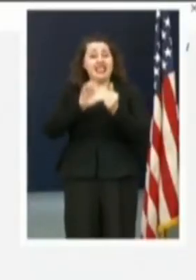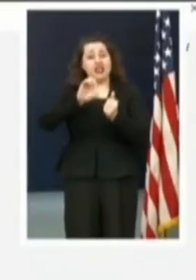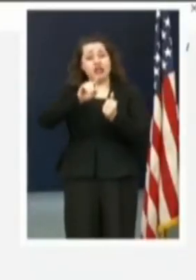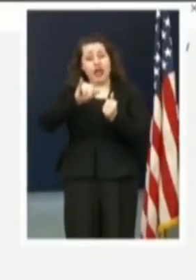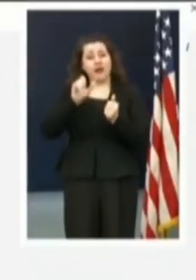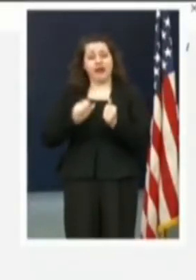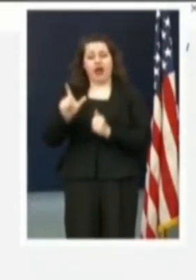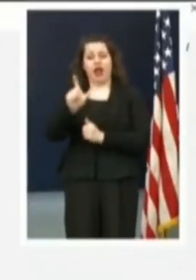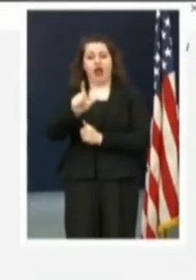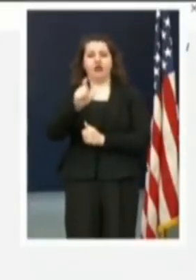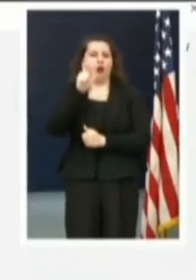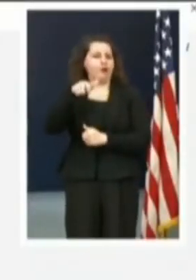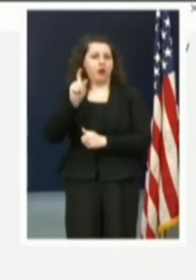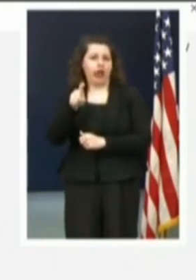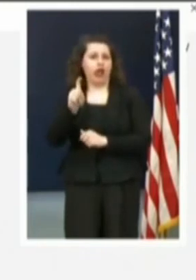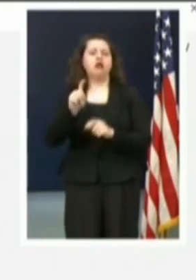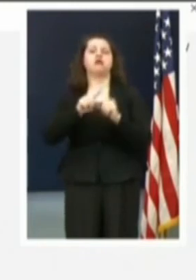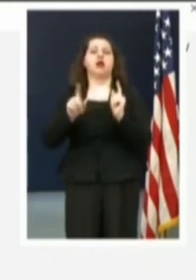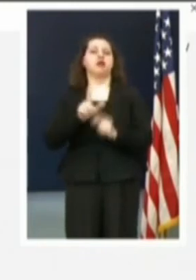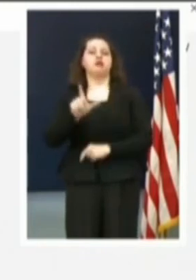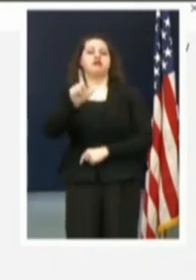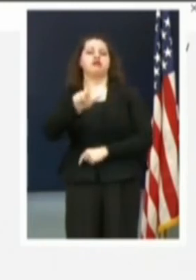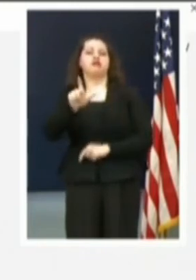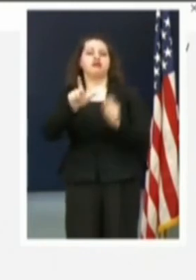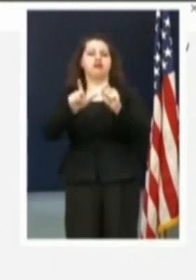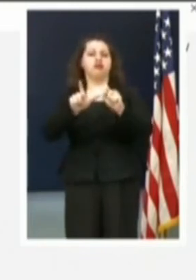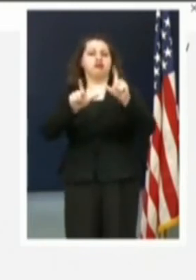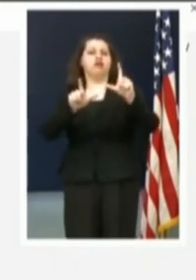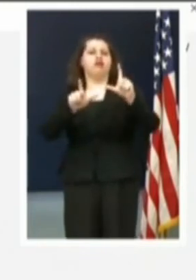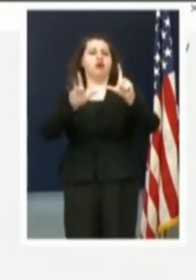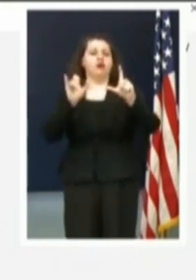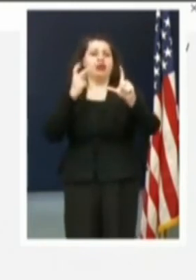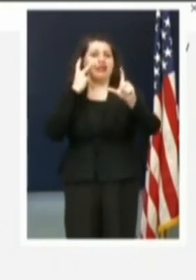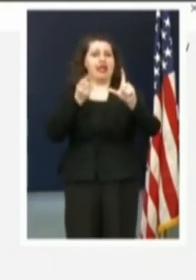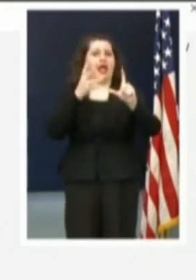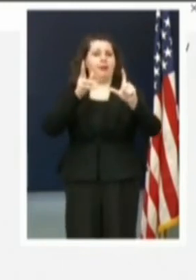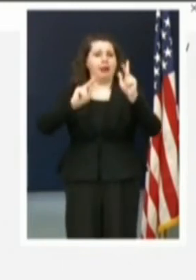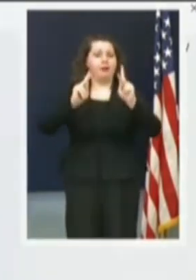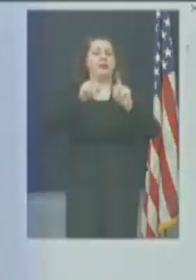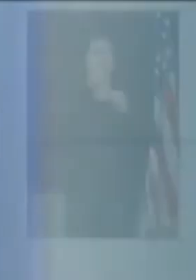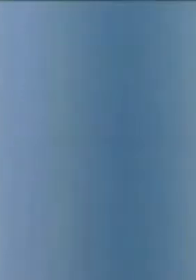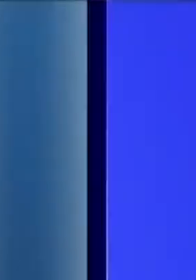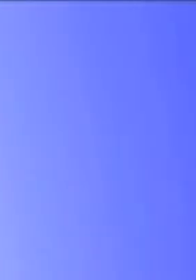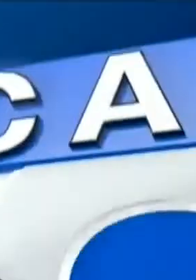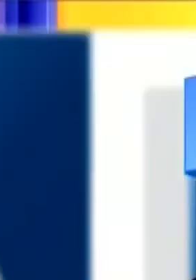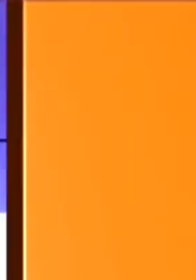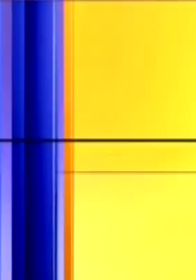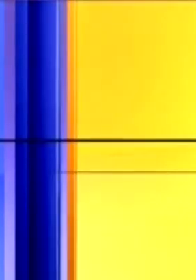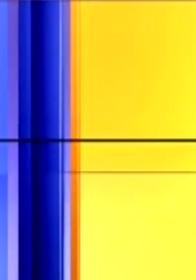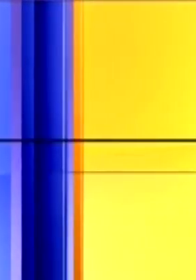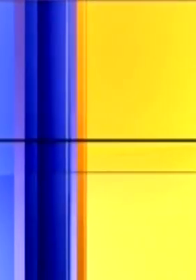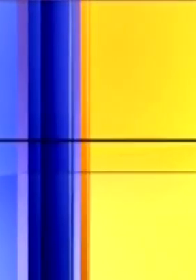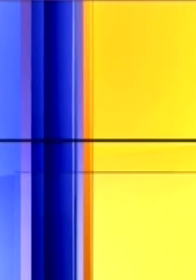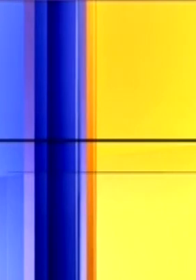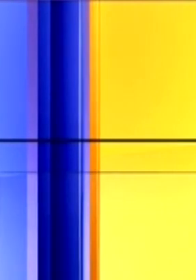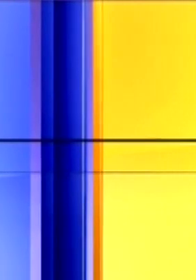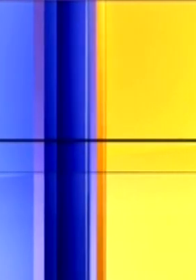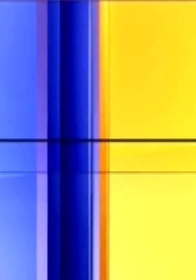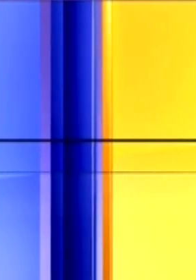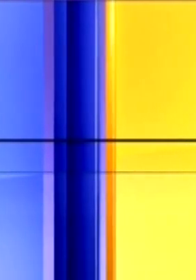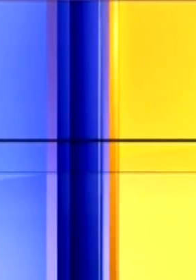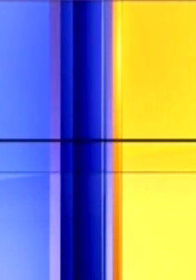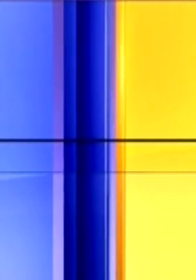.iowa.gov. And you can also find a link to that site on our website at sulandproud.com.